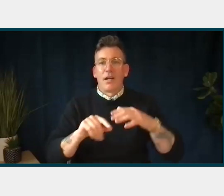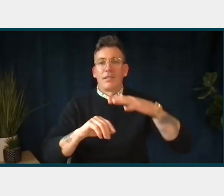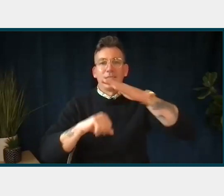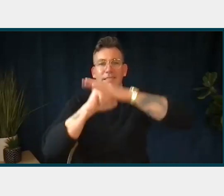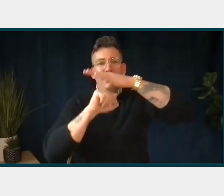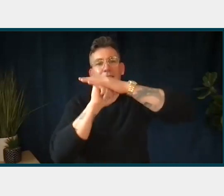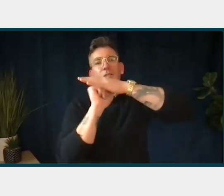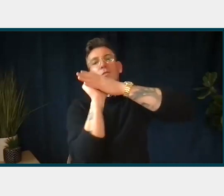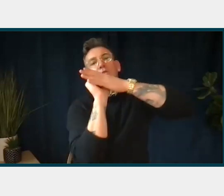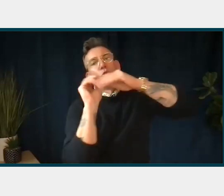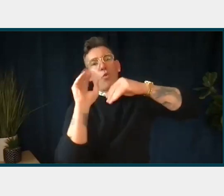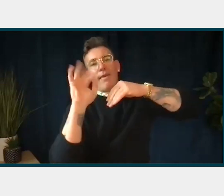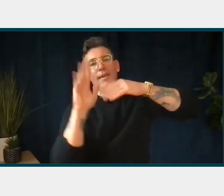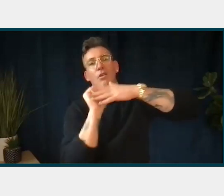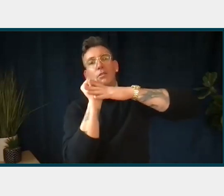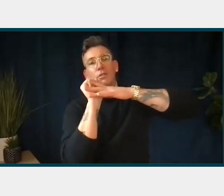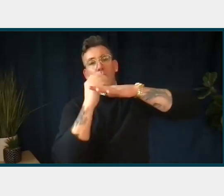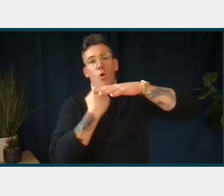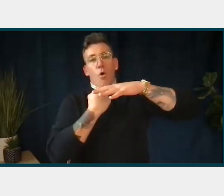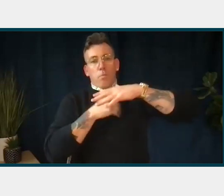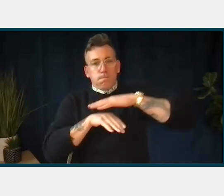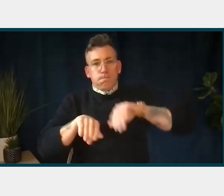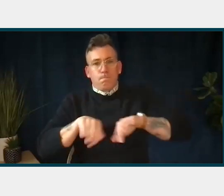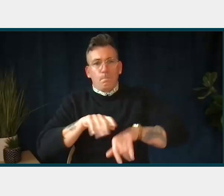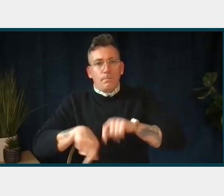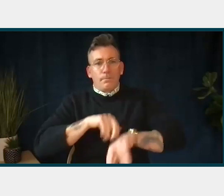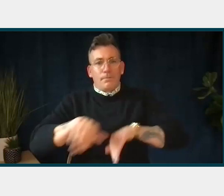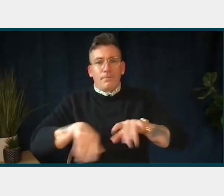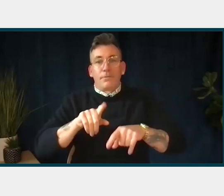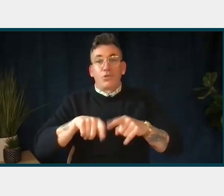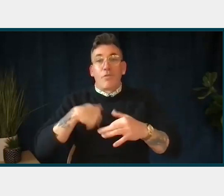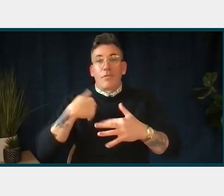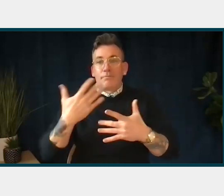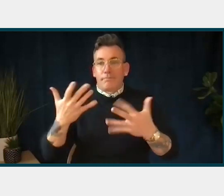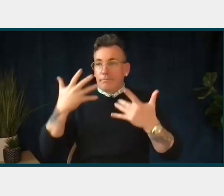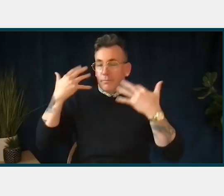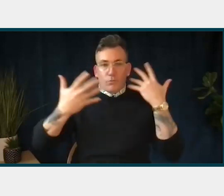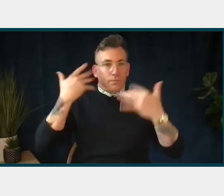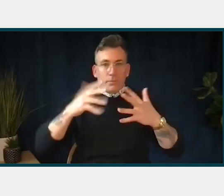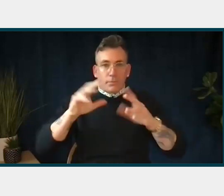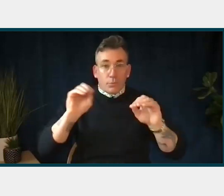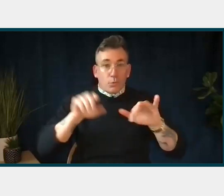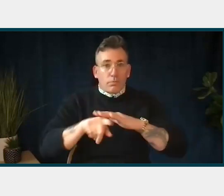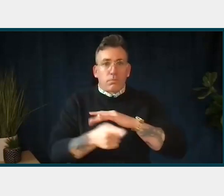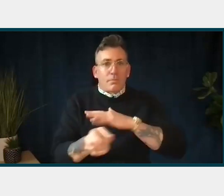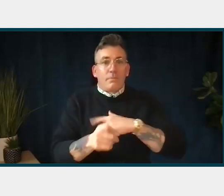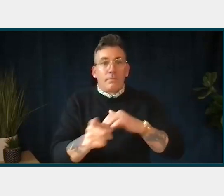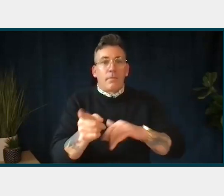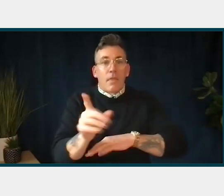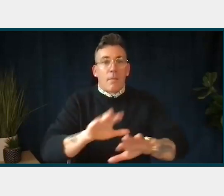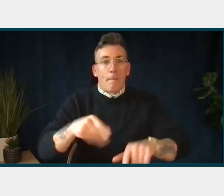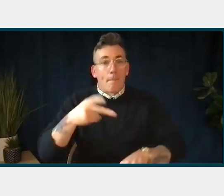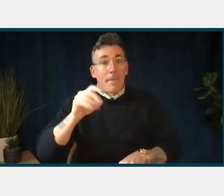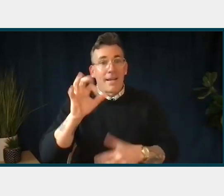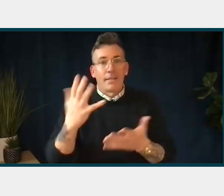And we just want to breathe freely, but we're stuck and not able to break the surface, right? So we're swimming and we're